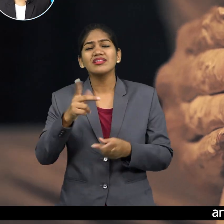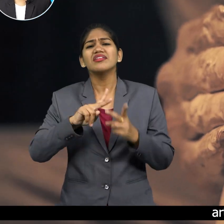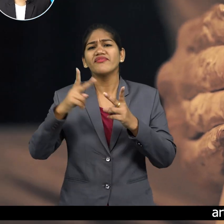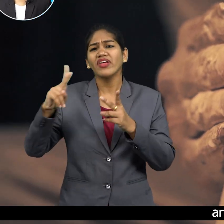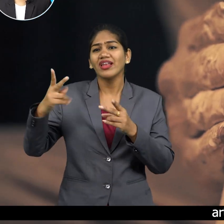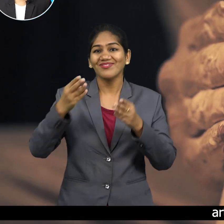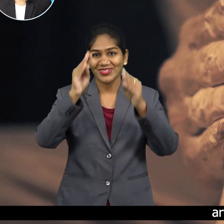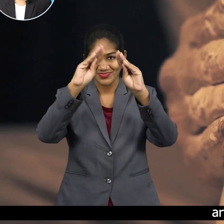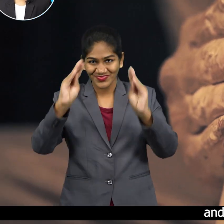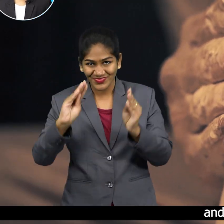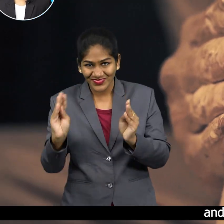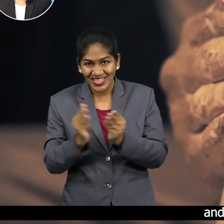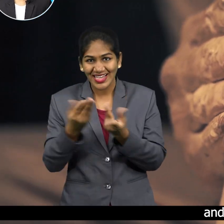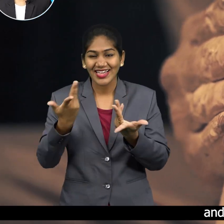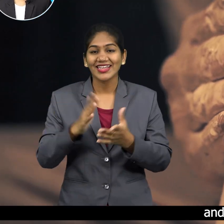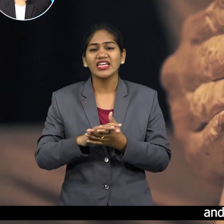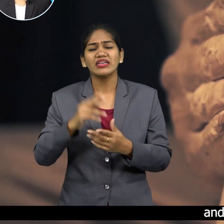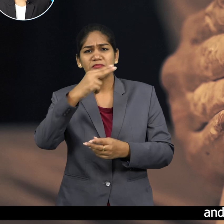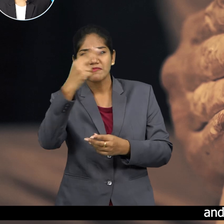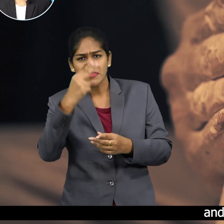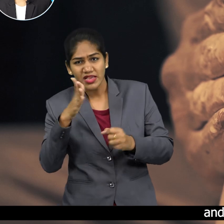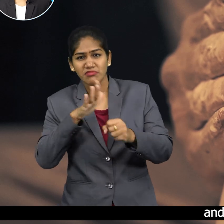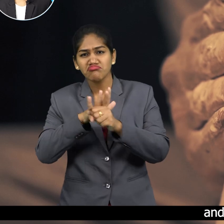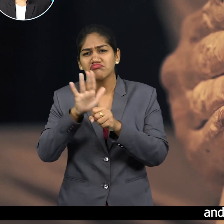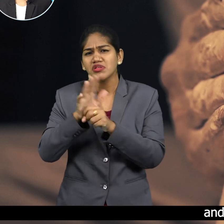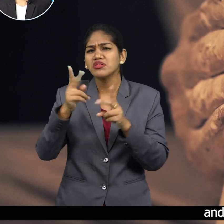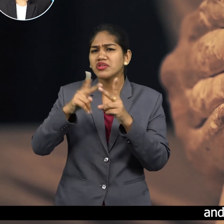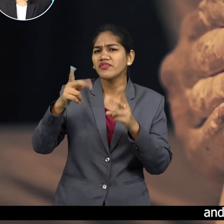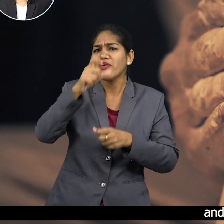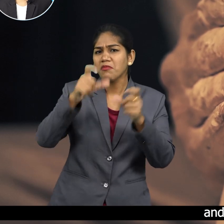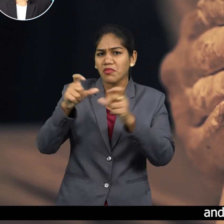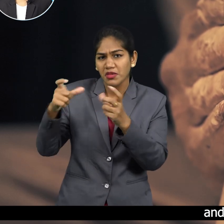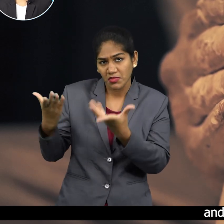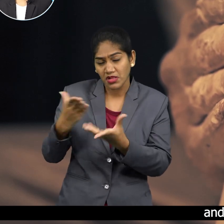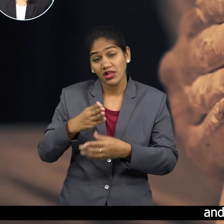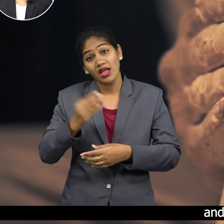artisans and others,